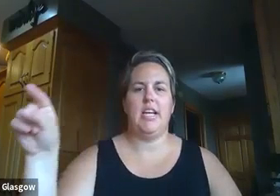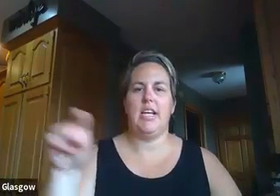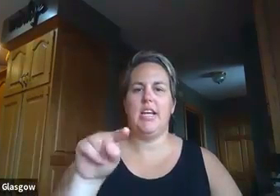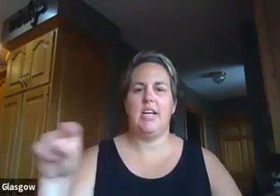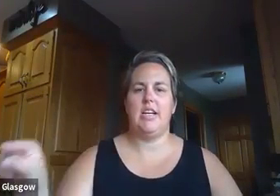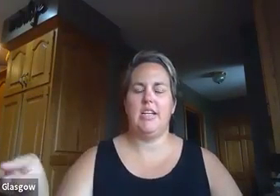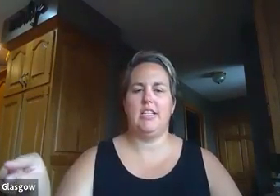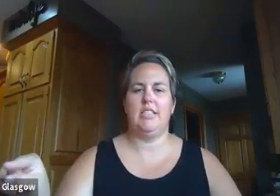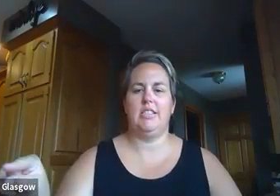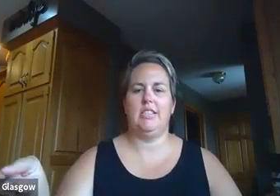Z.